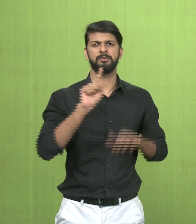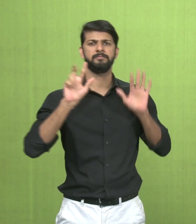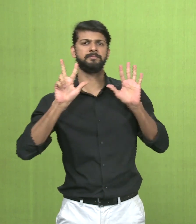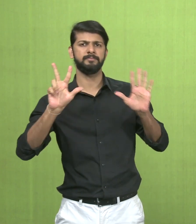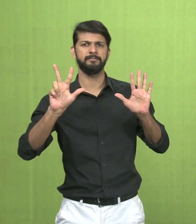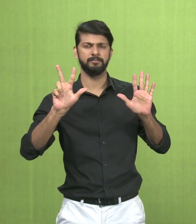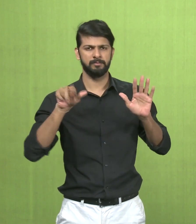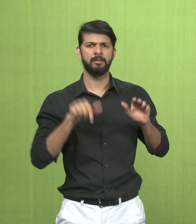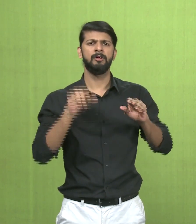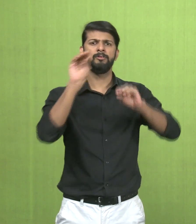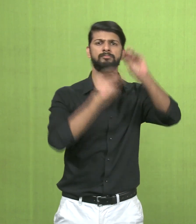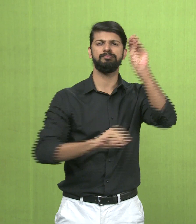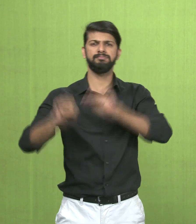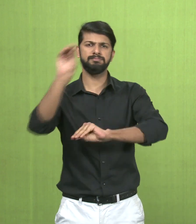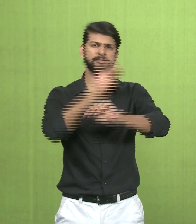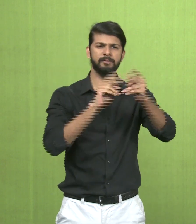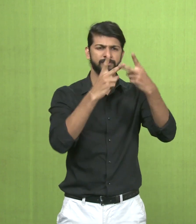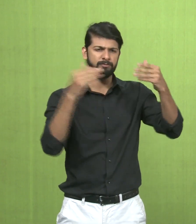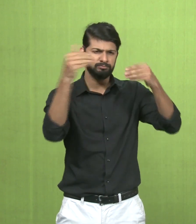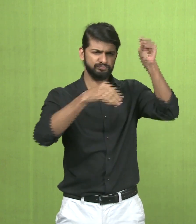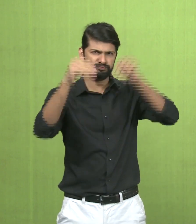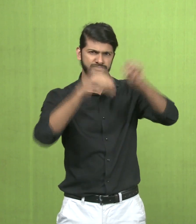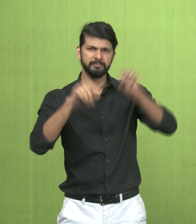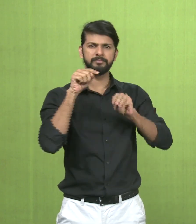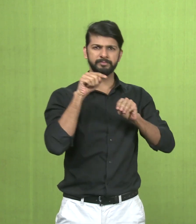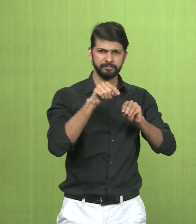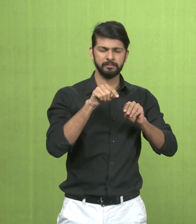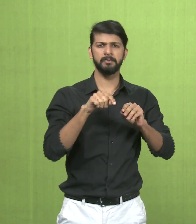This is lesson 18, Composition,